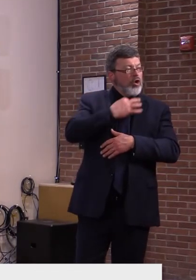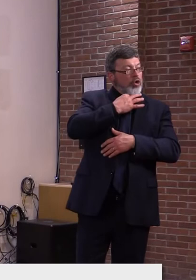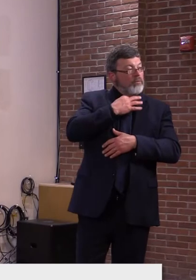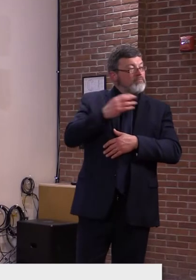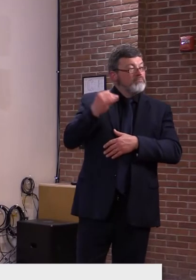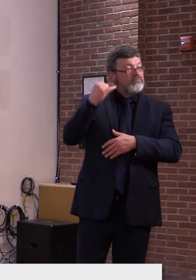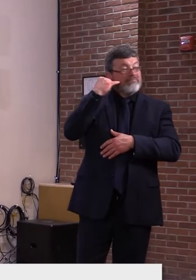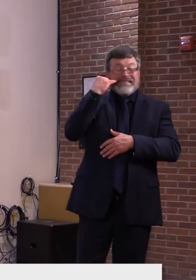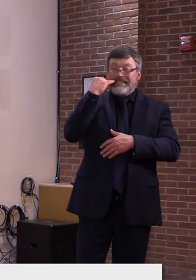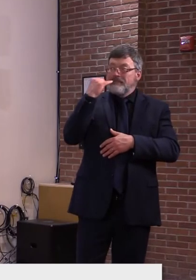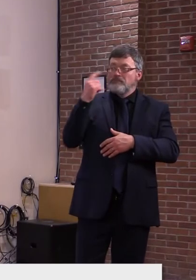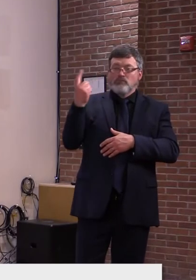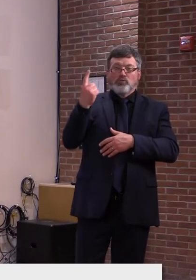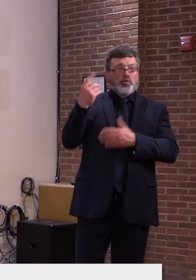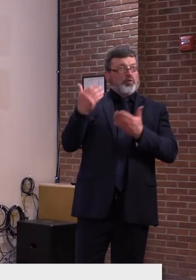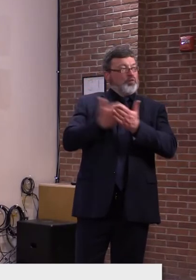today